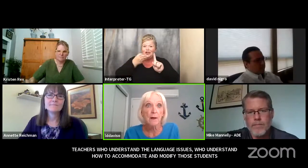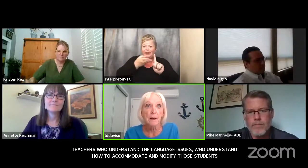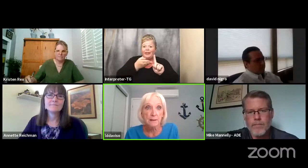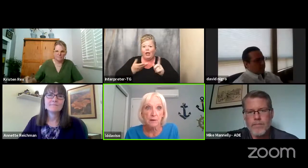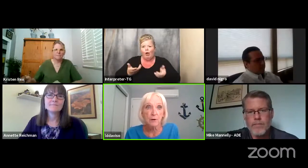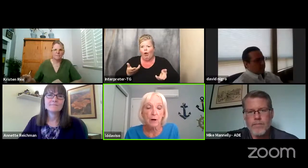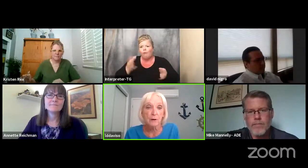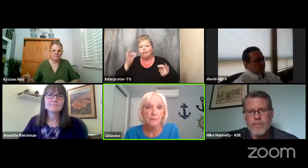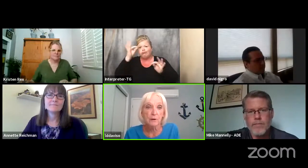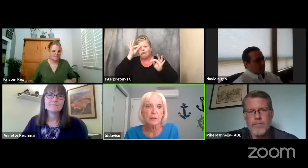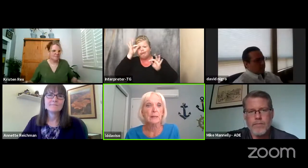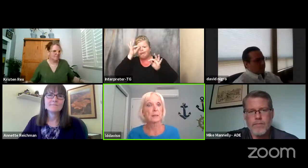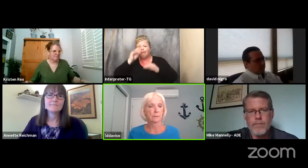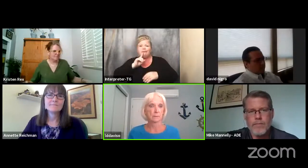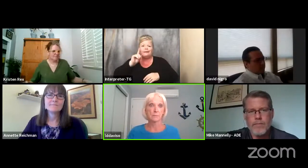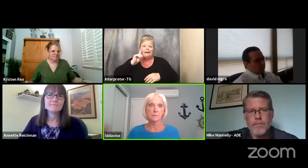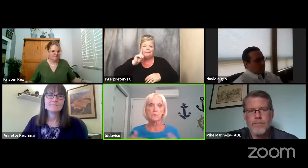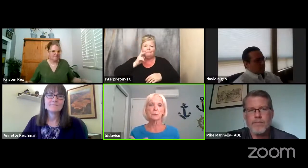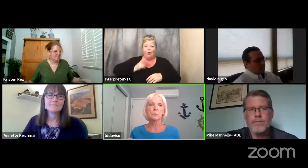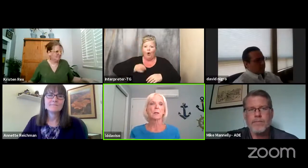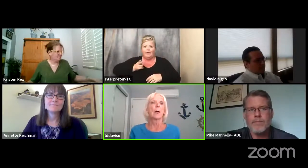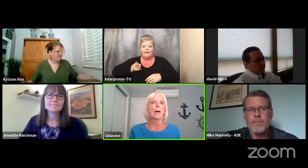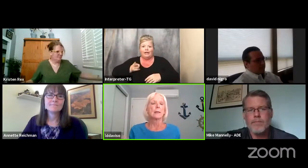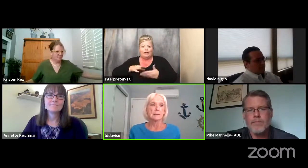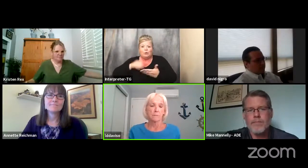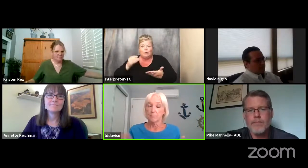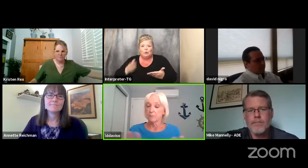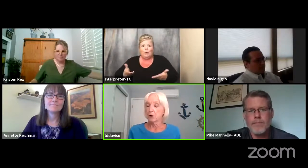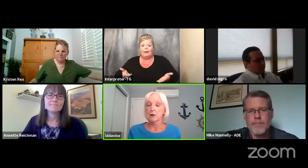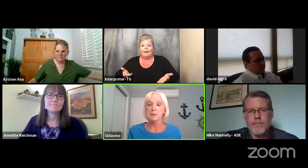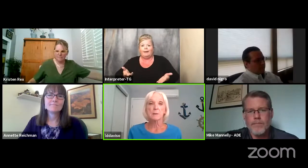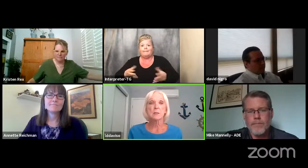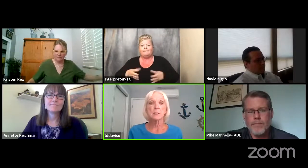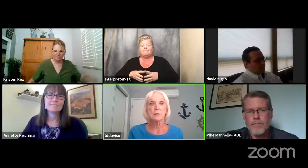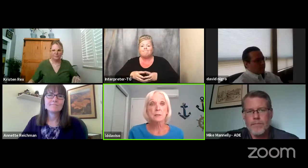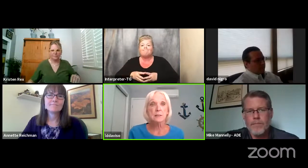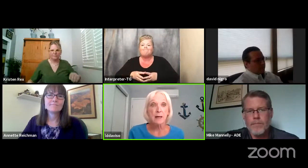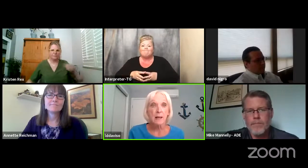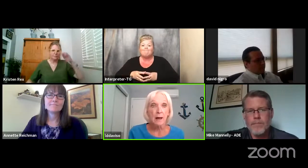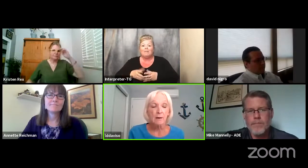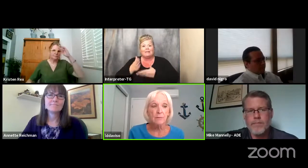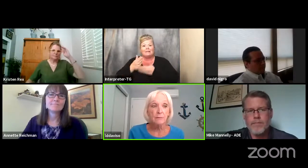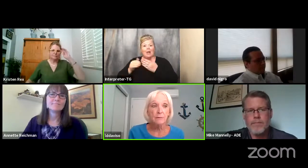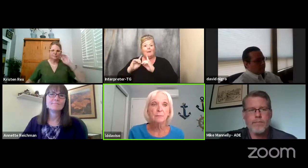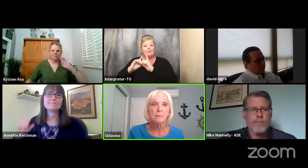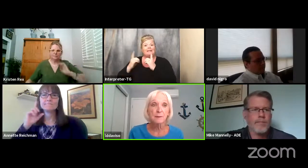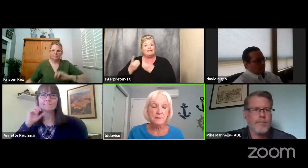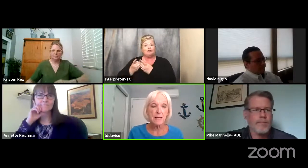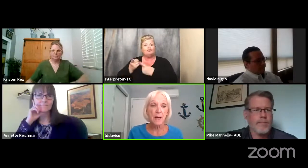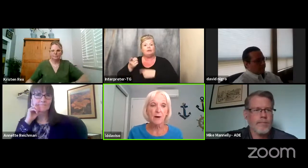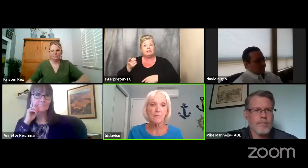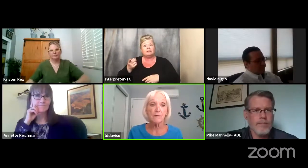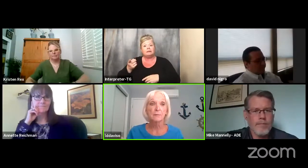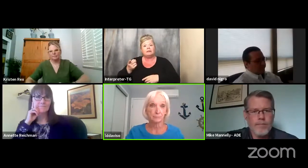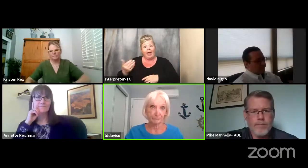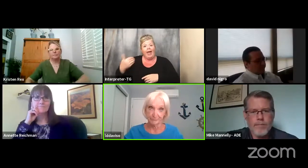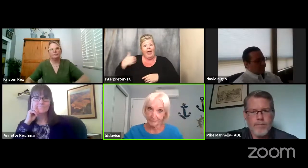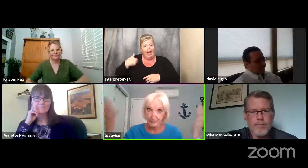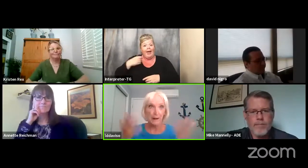with a deaf or hard of hearing student. There are some districts that have